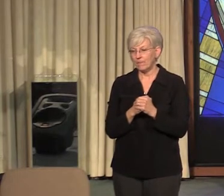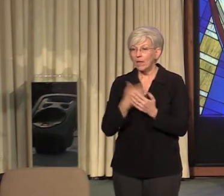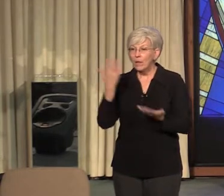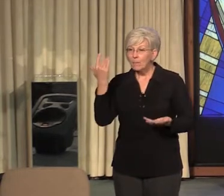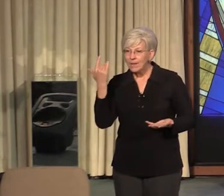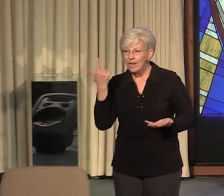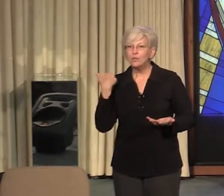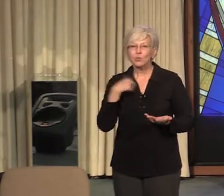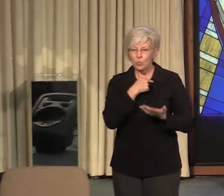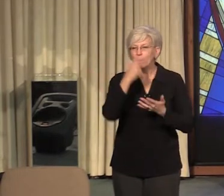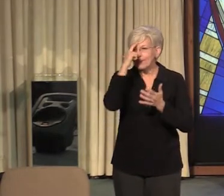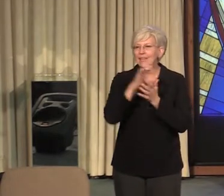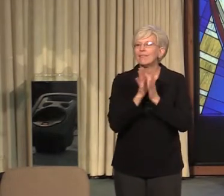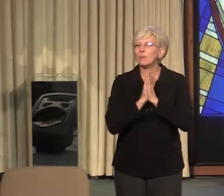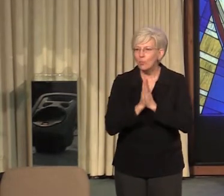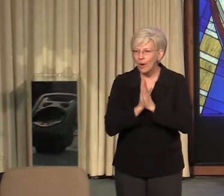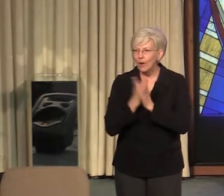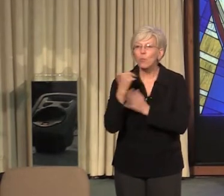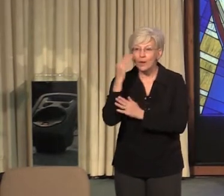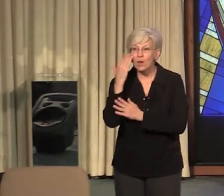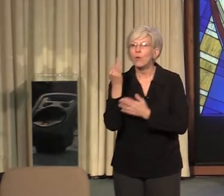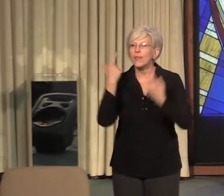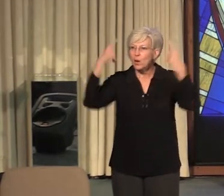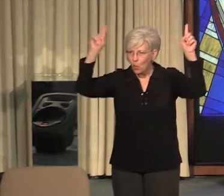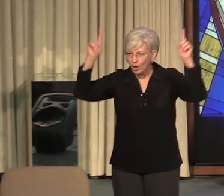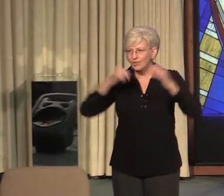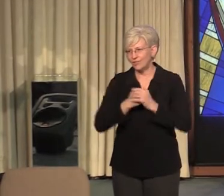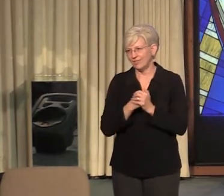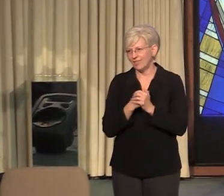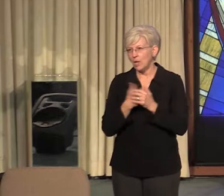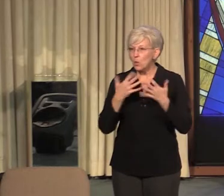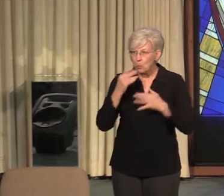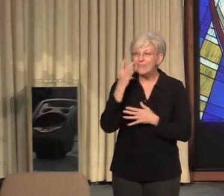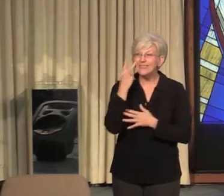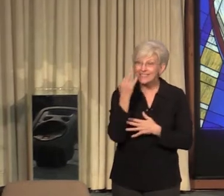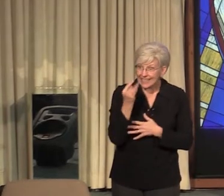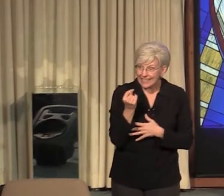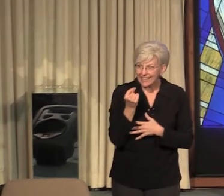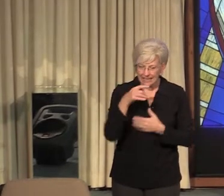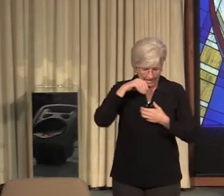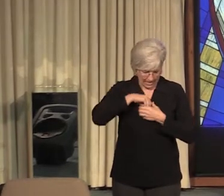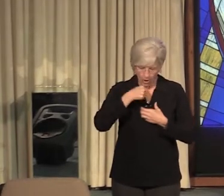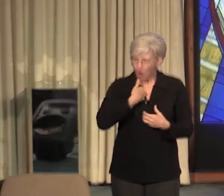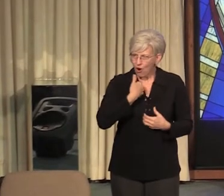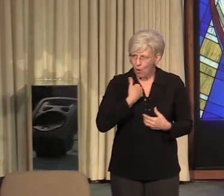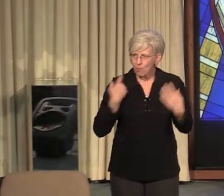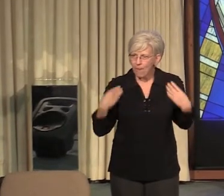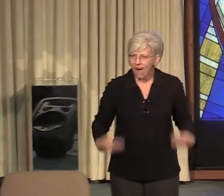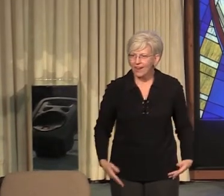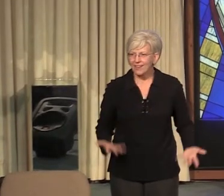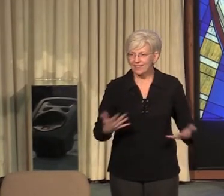Because we believe in prayer. We know that it works. We've seen it in our own bodies.